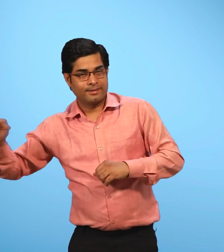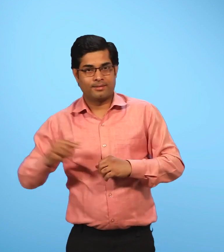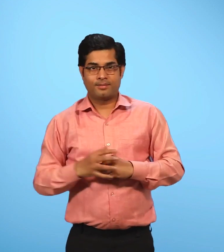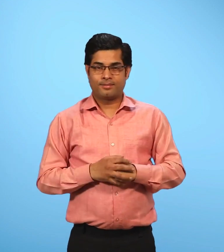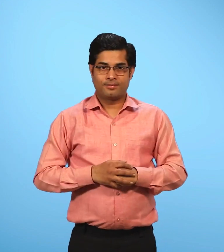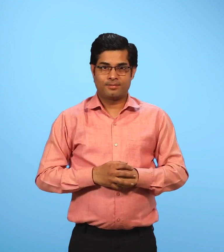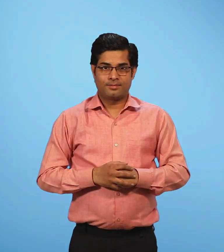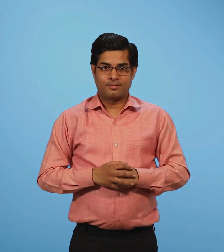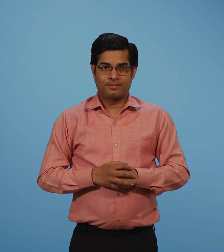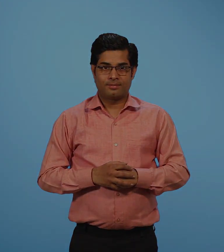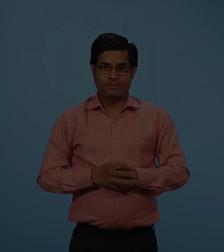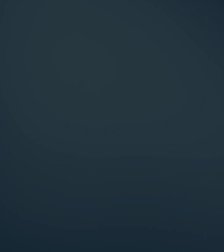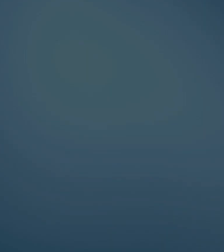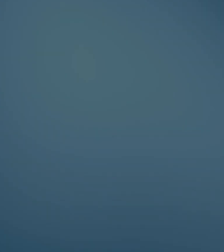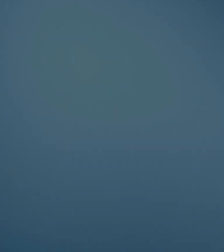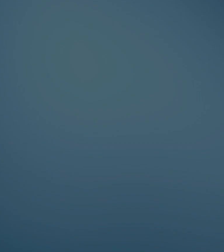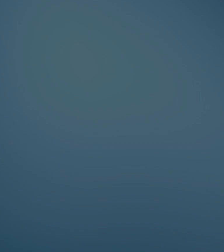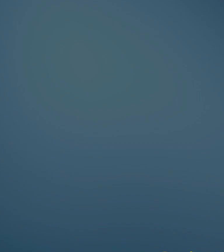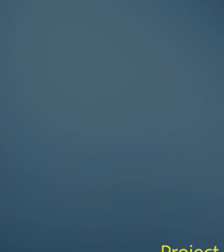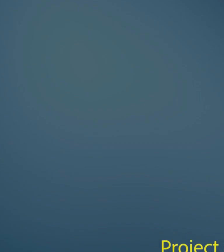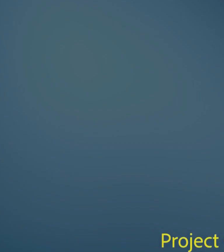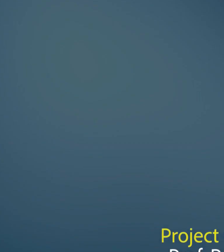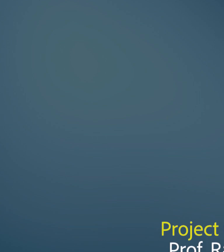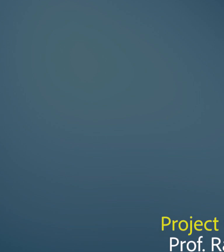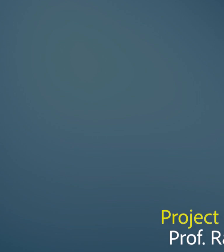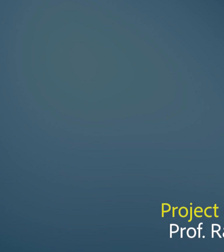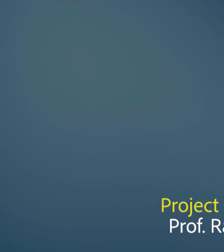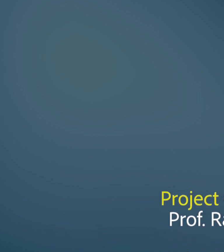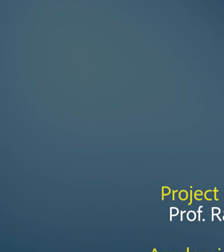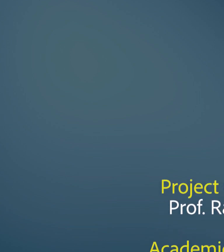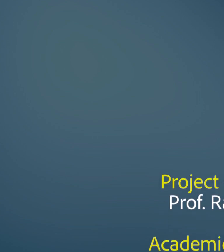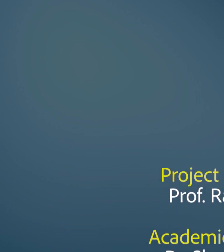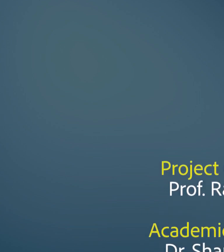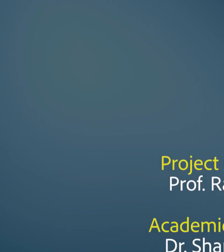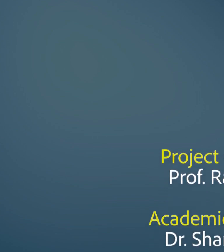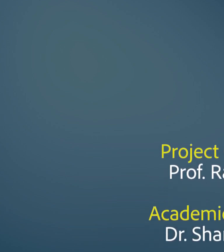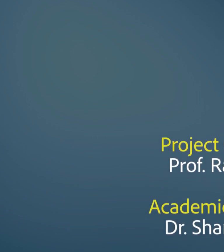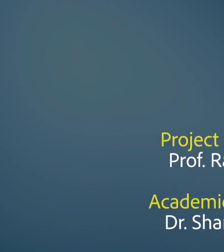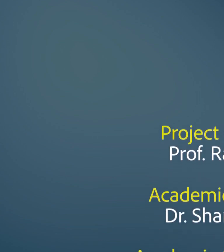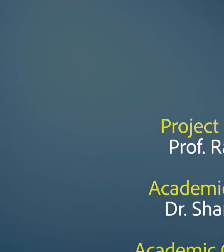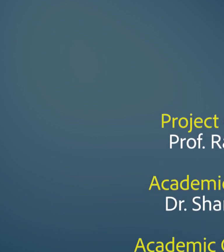5. A 6-letter word beginning with F.